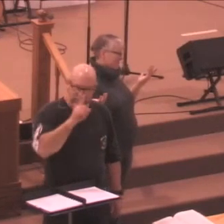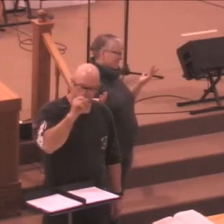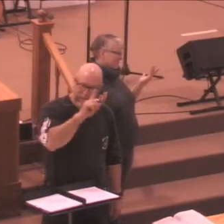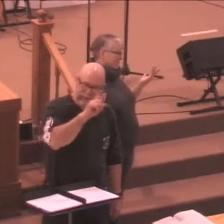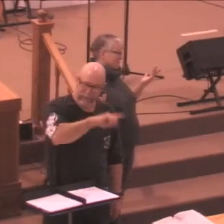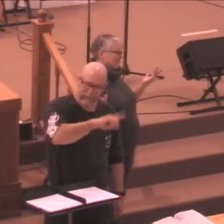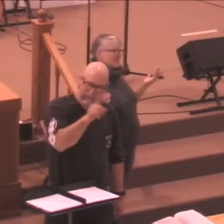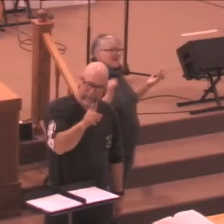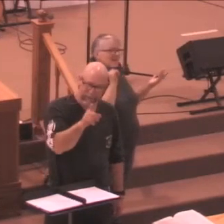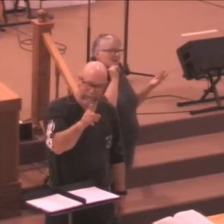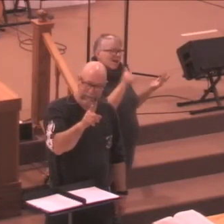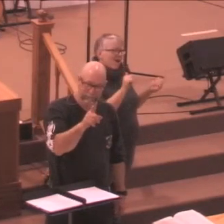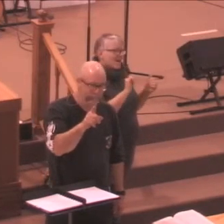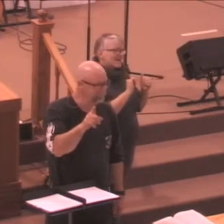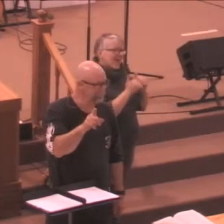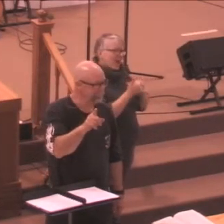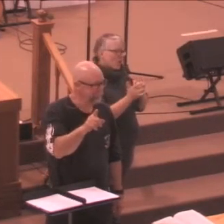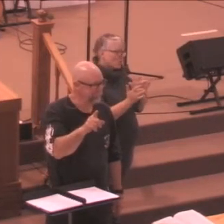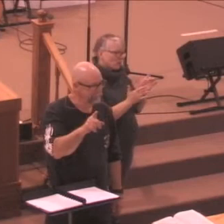But that's not how Jesus thinks.